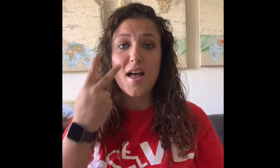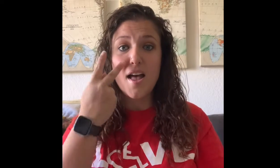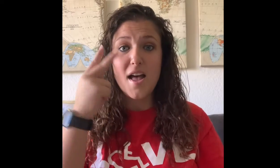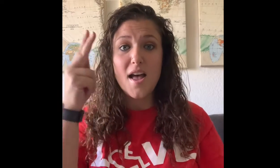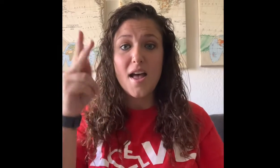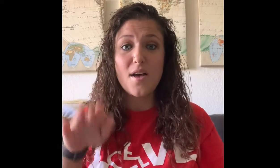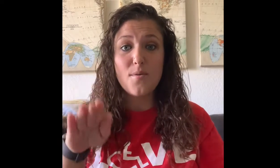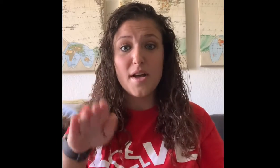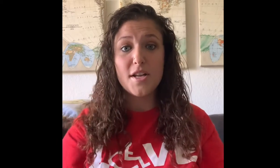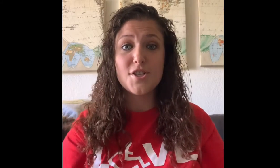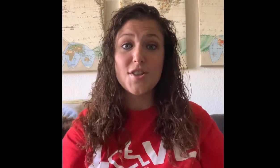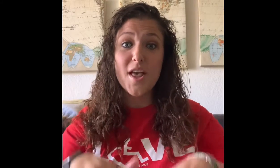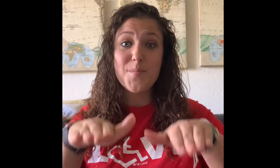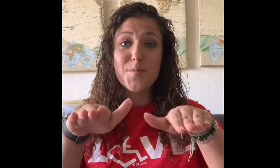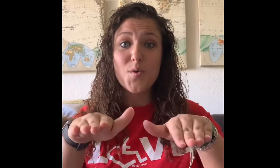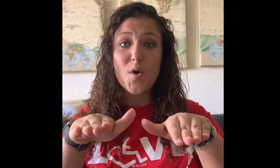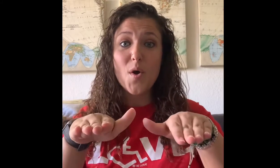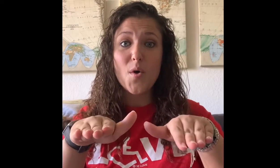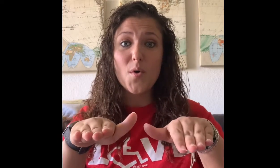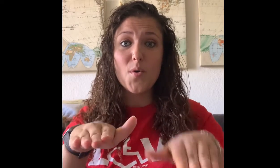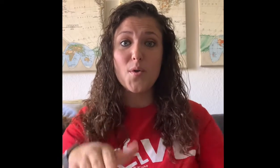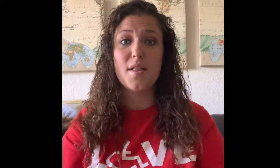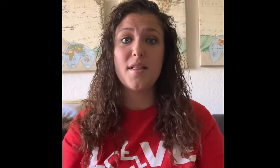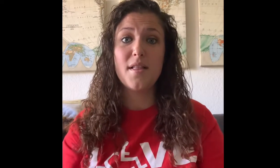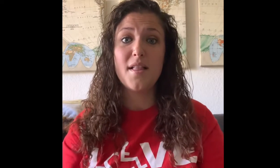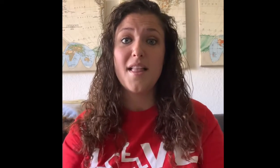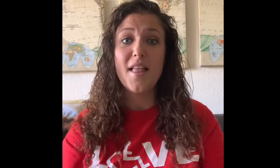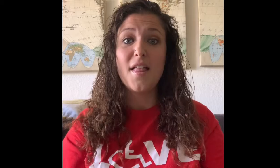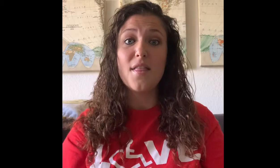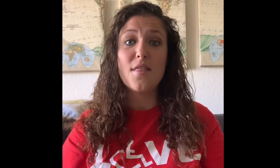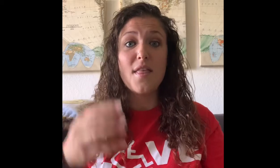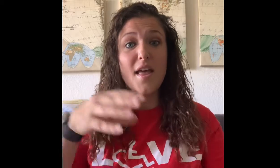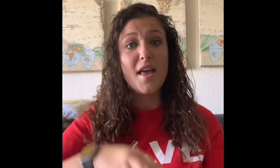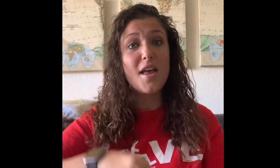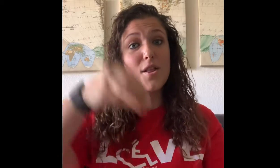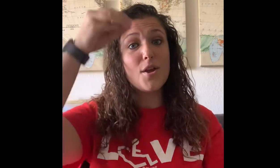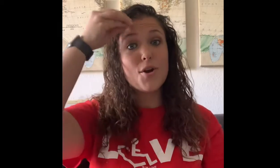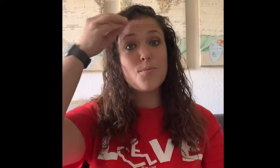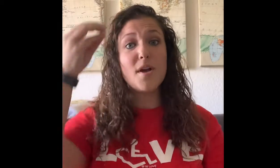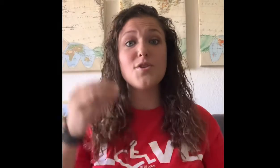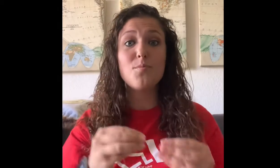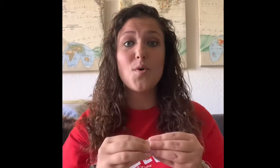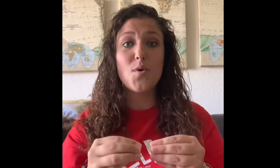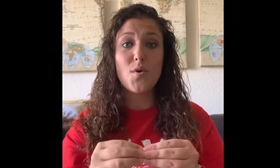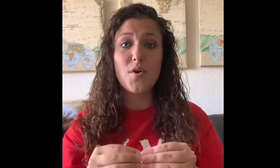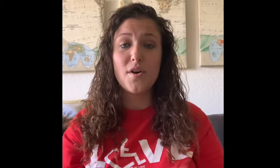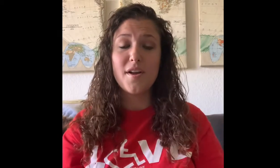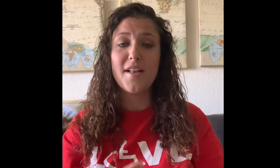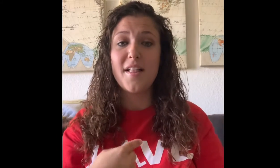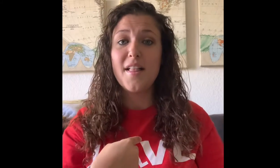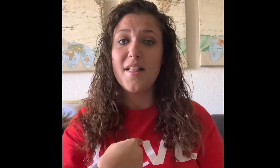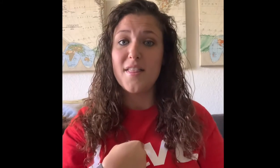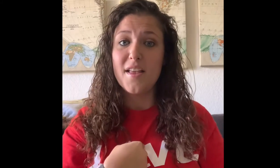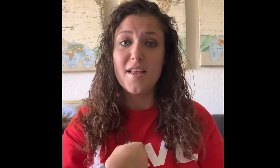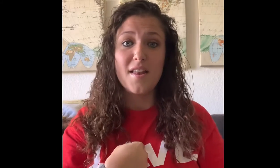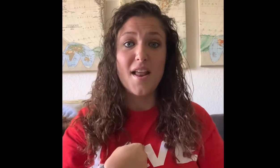I watch them bloom, they're like much more, than